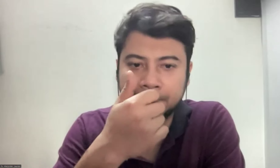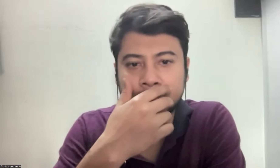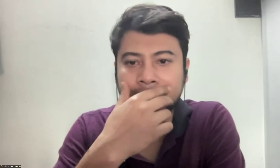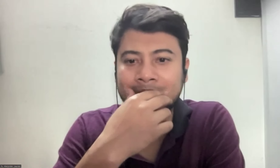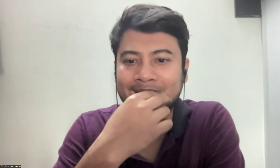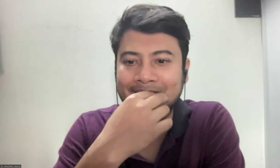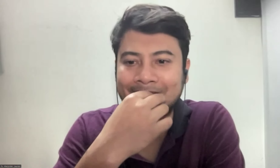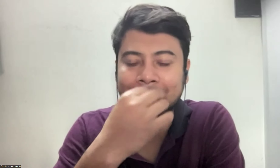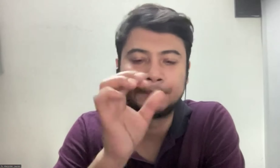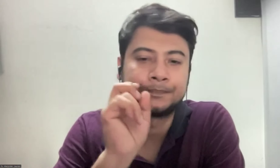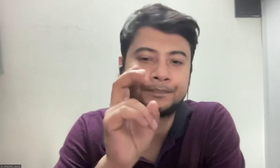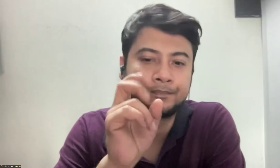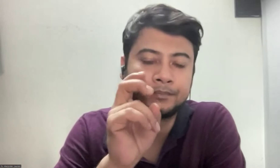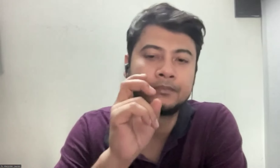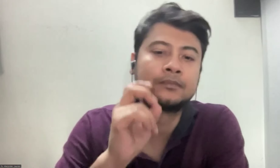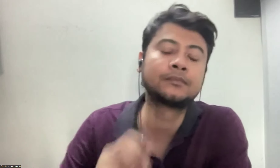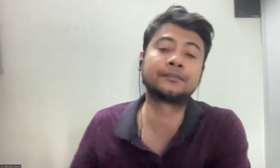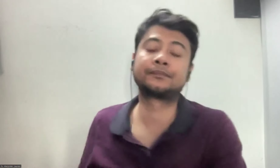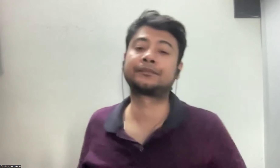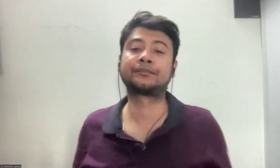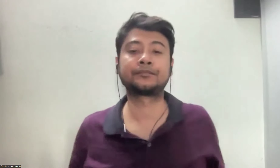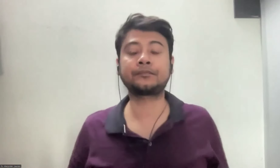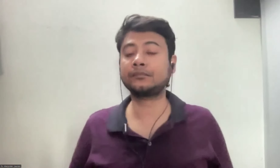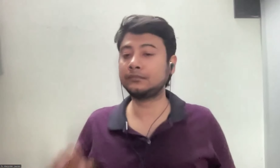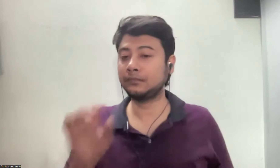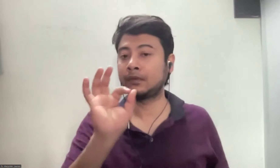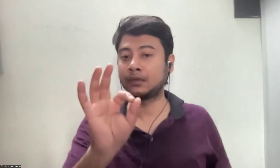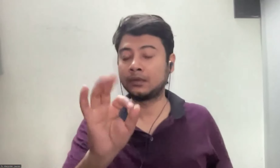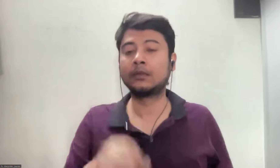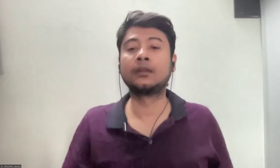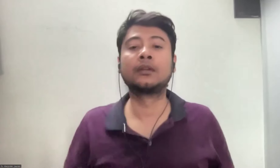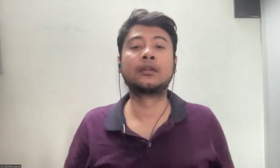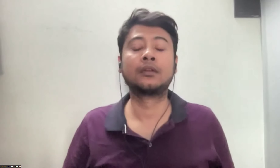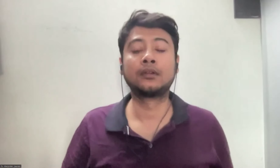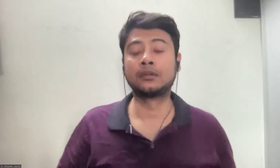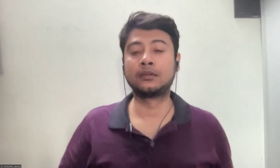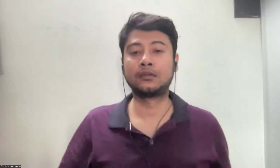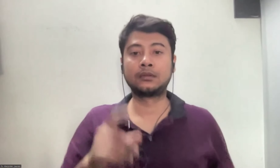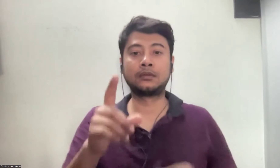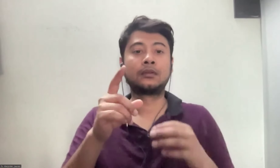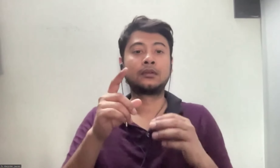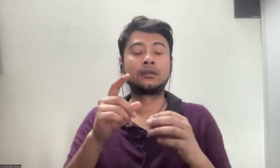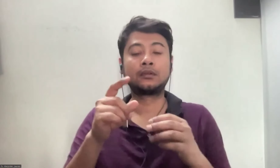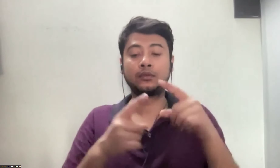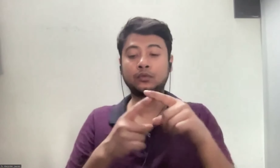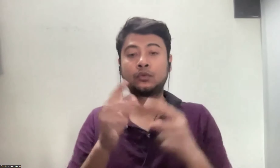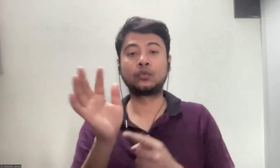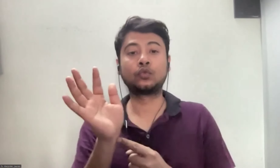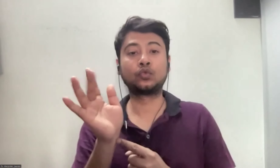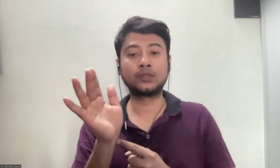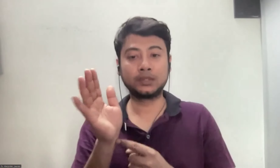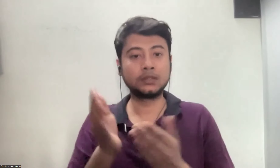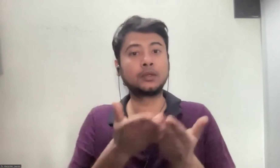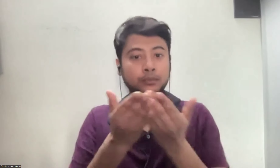So the first thing that is required is a mat, MAT. Like mat can be in any form. I'll show you the